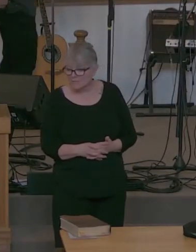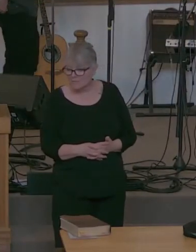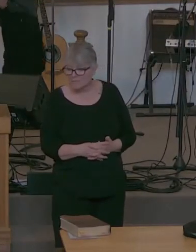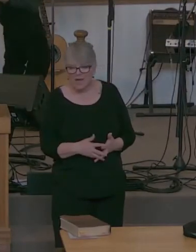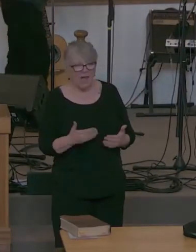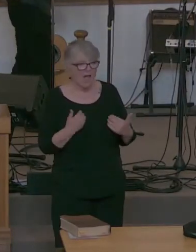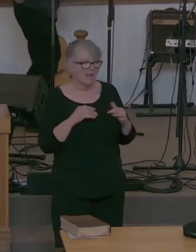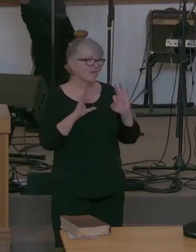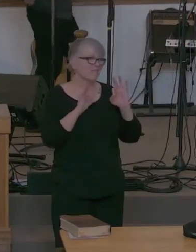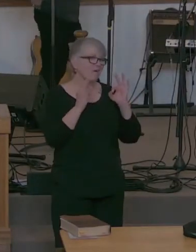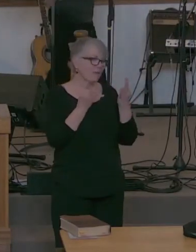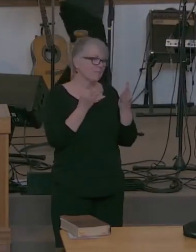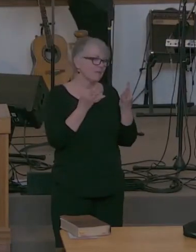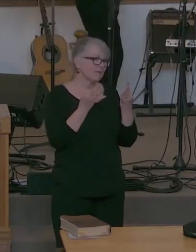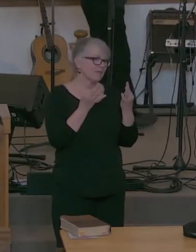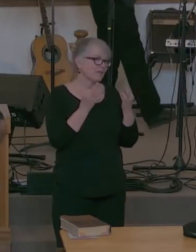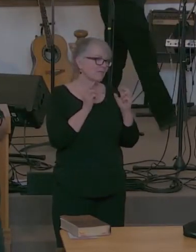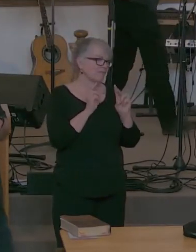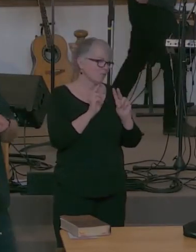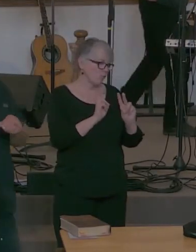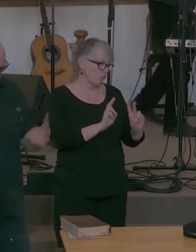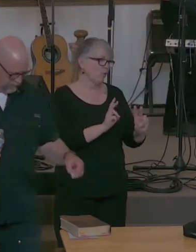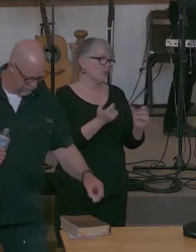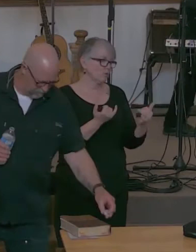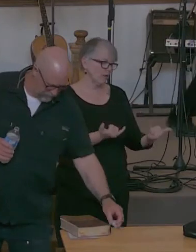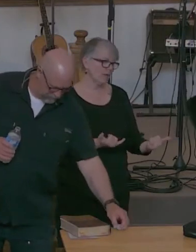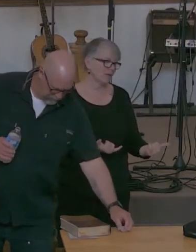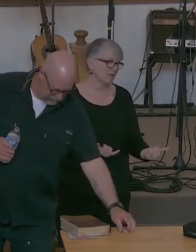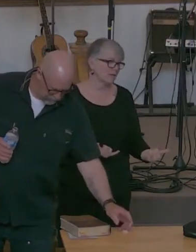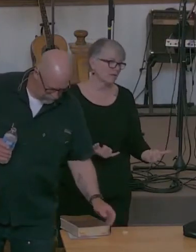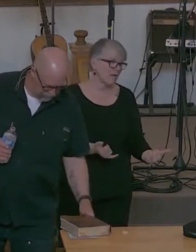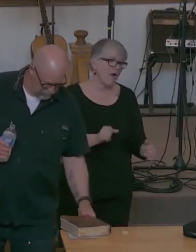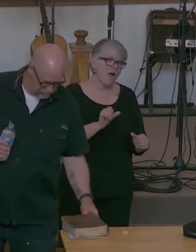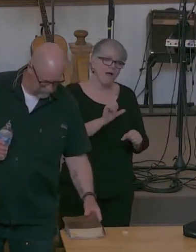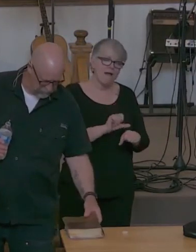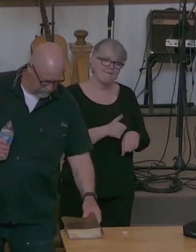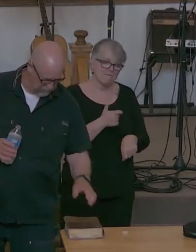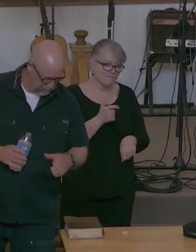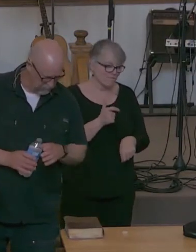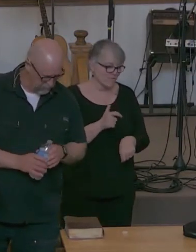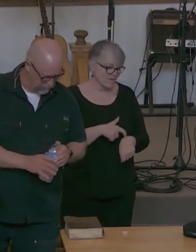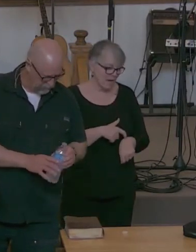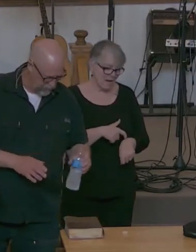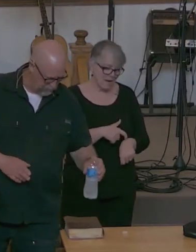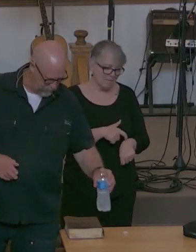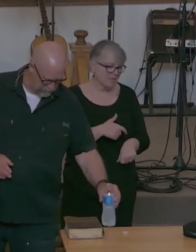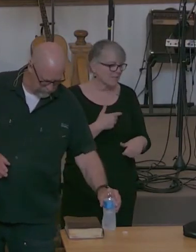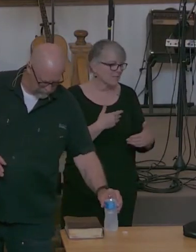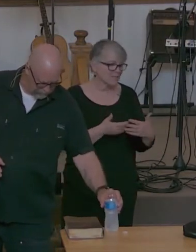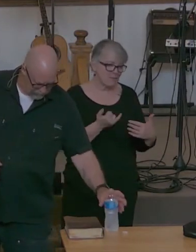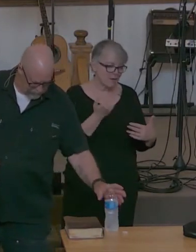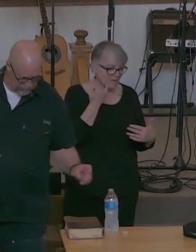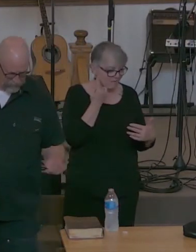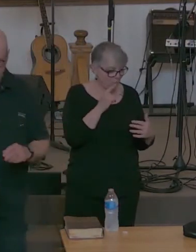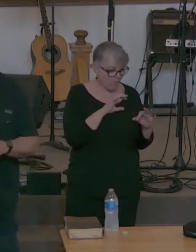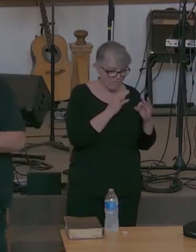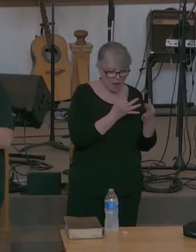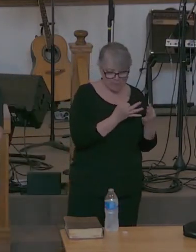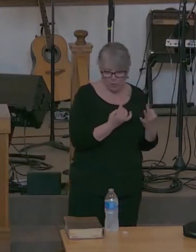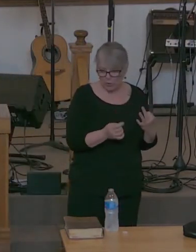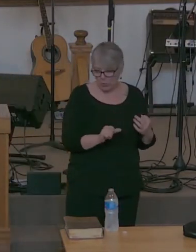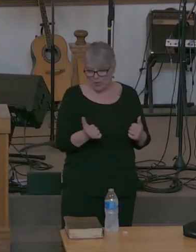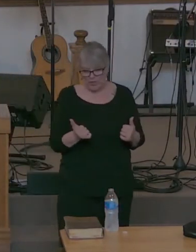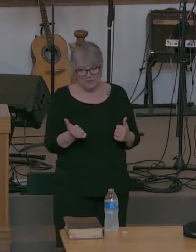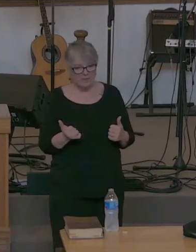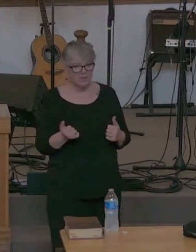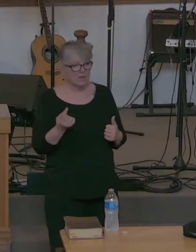family funeral today. And every time I do a, doesn't make a difference if it's for family or for anybody else, anytime